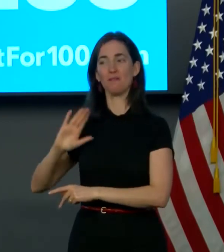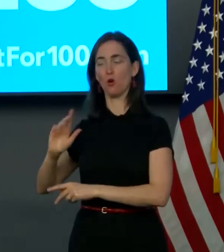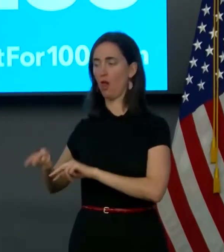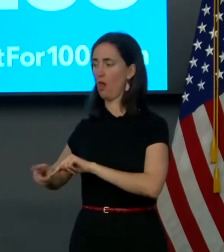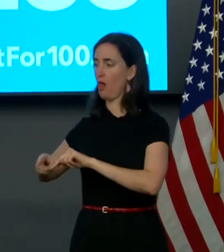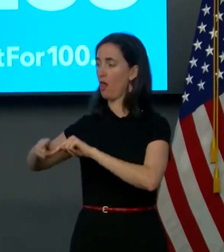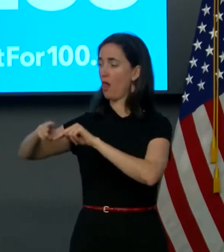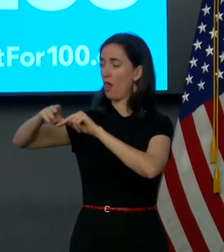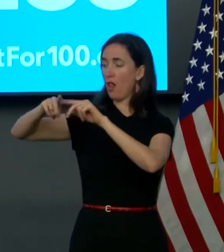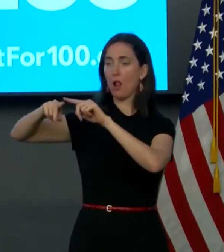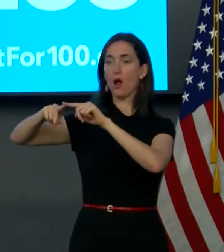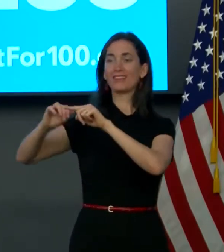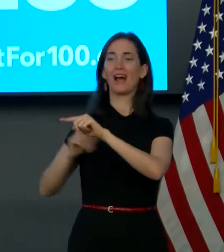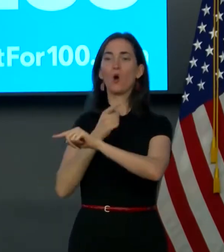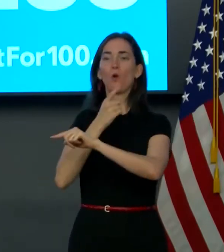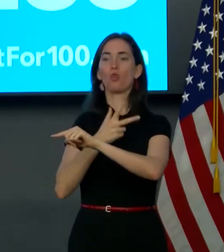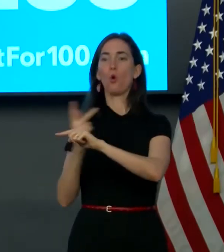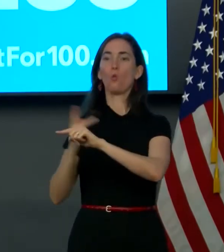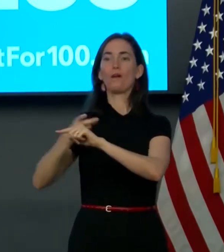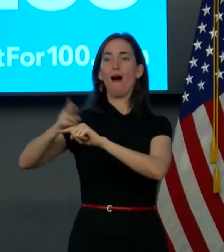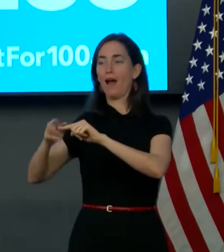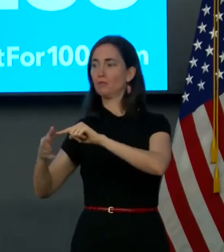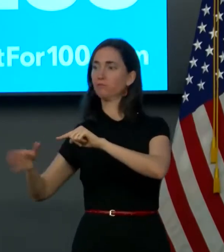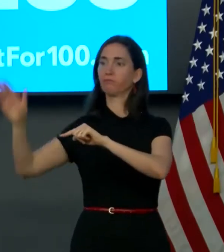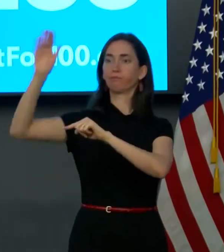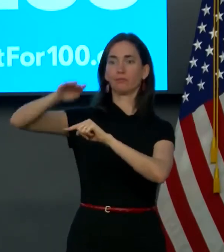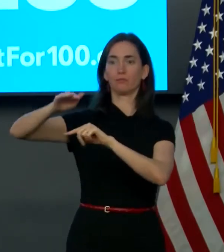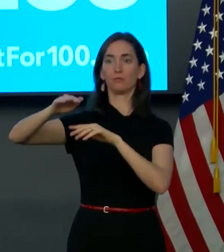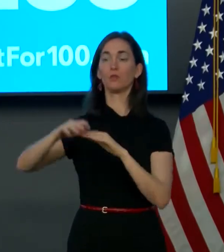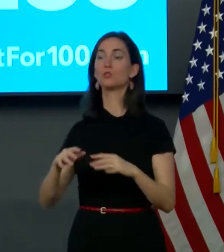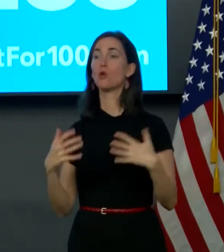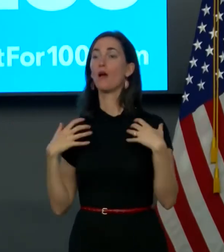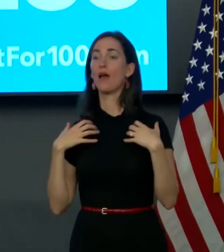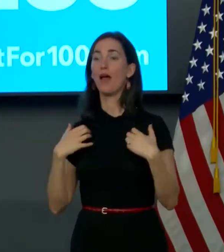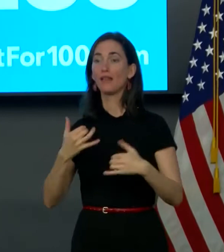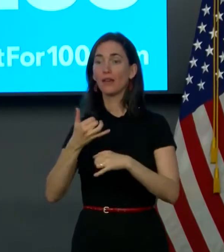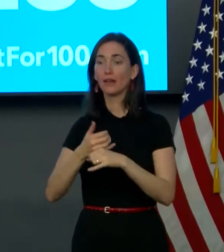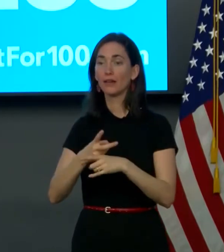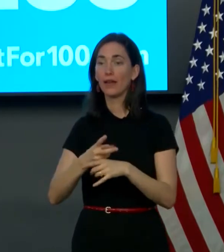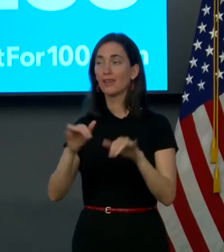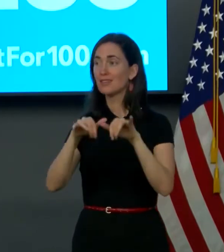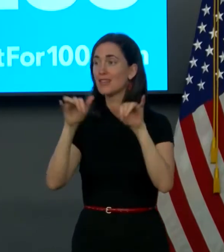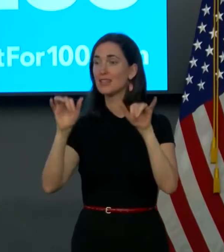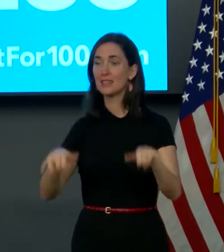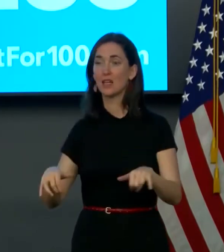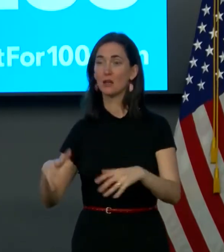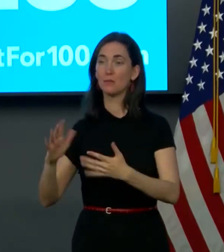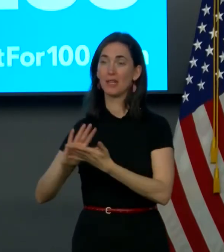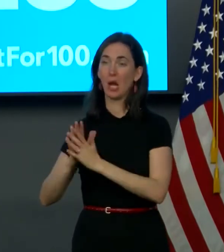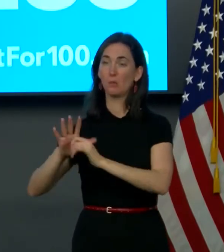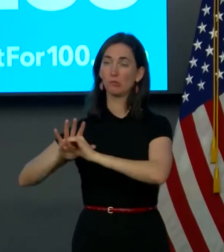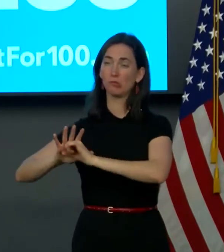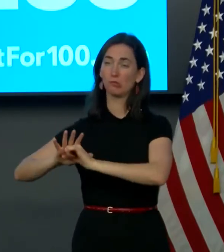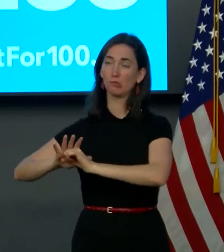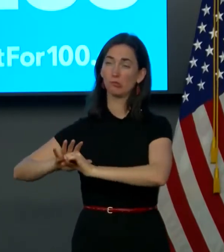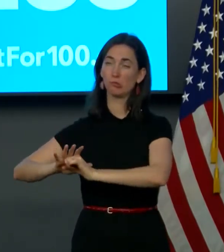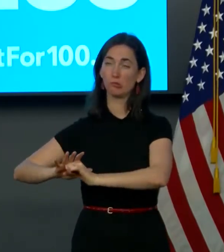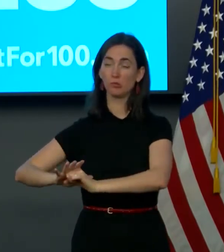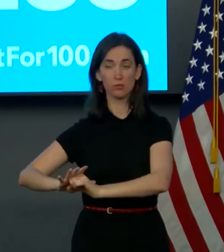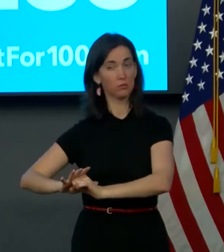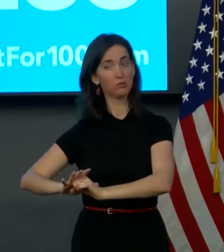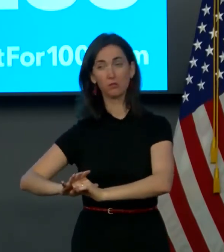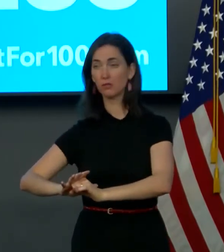surge, and it is stressing our healthcare delivery system in ways that we can